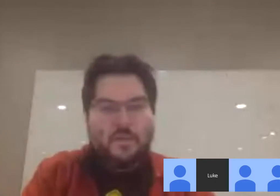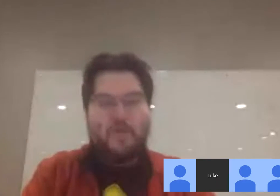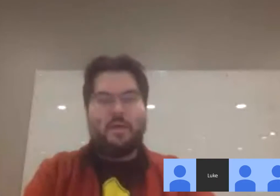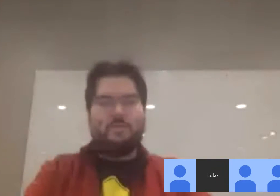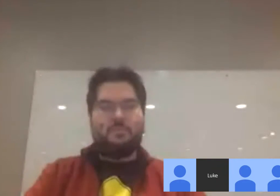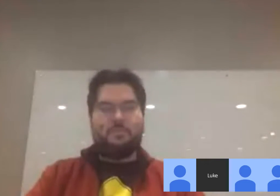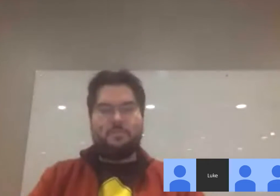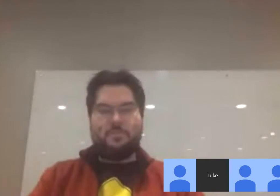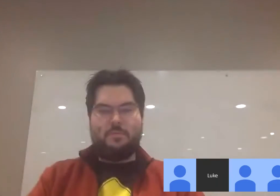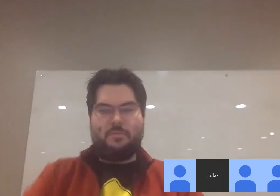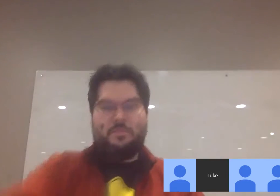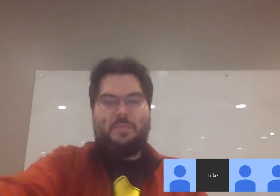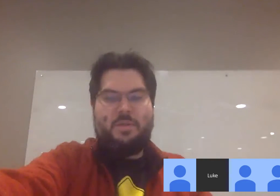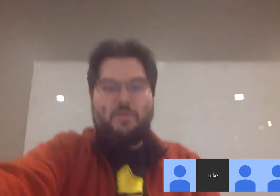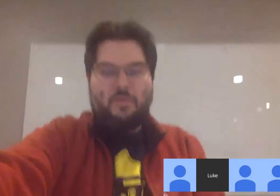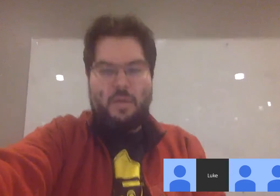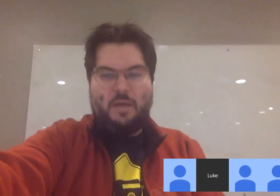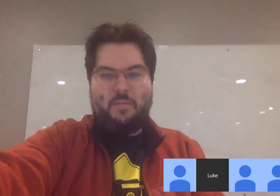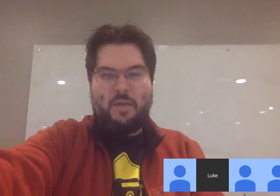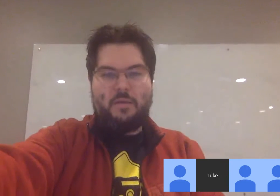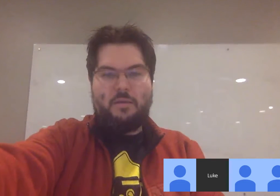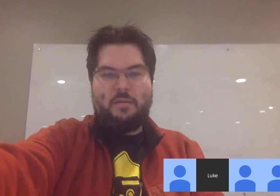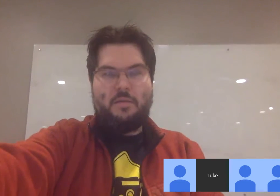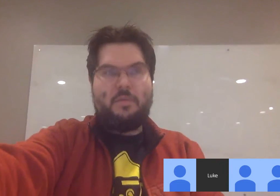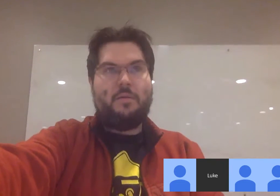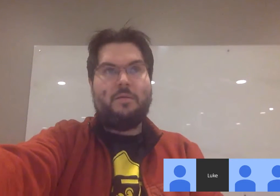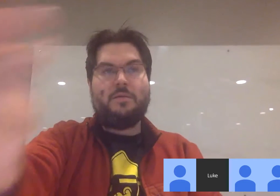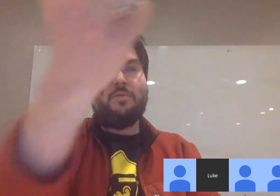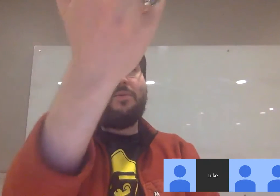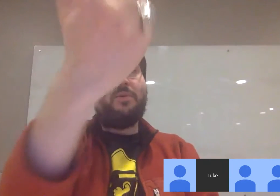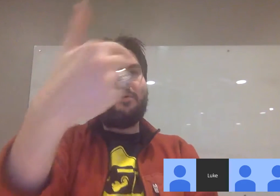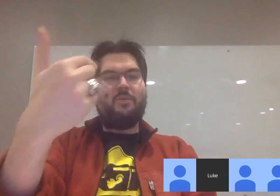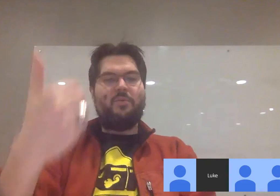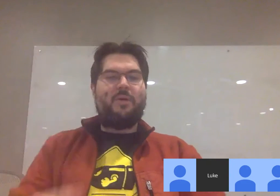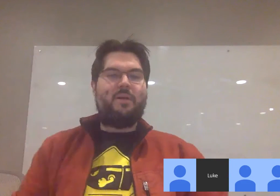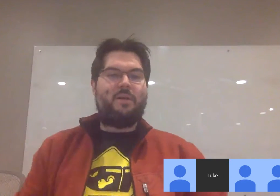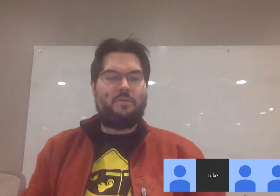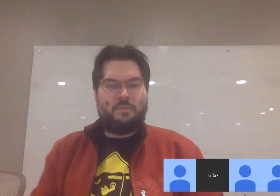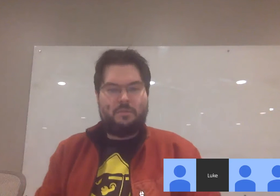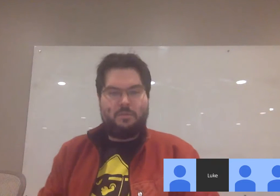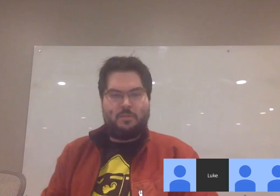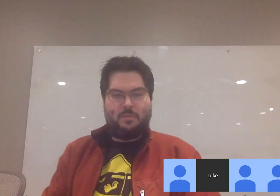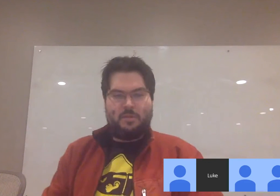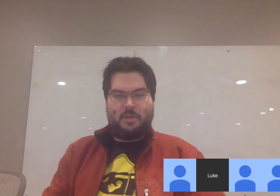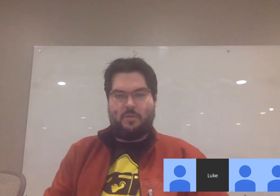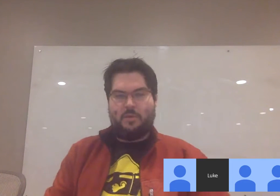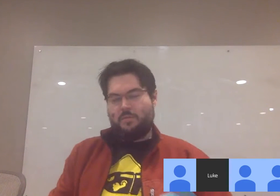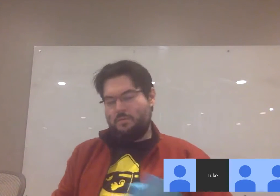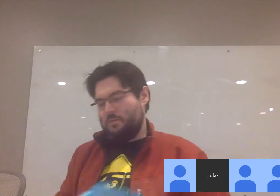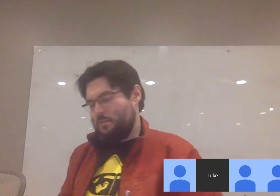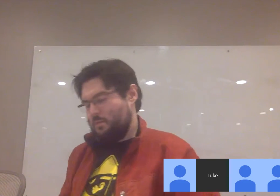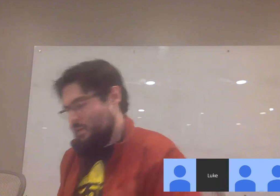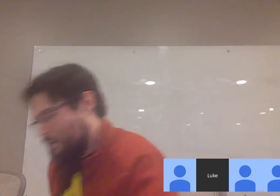Okay. So I'm back. Let me. So you can come over to mine now. That'll work.